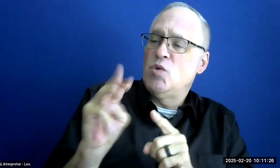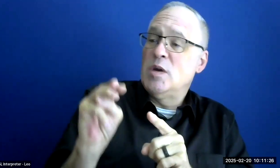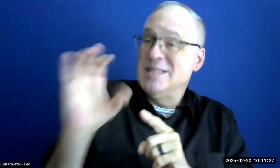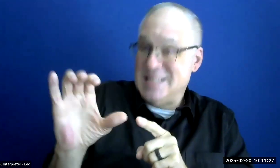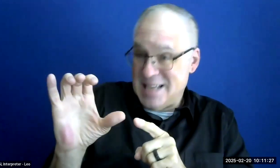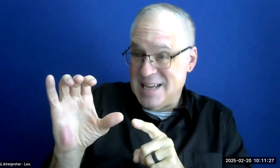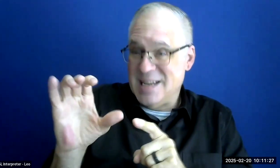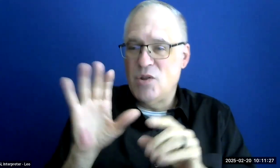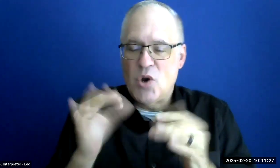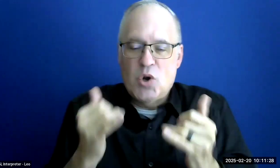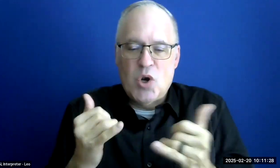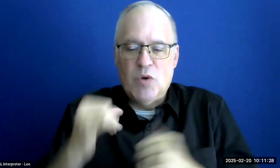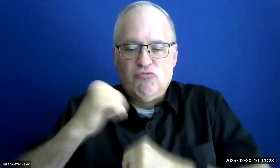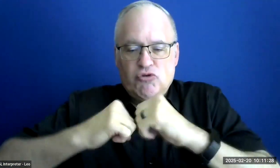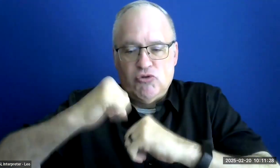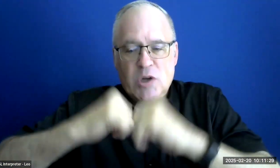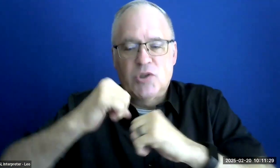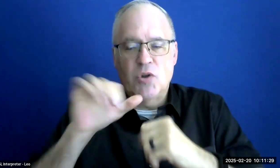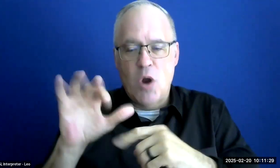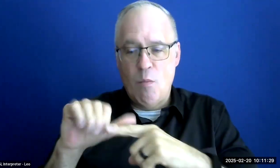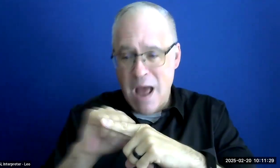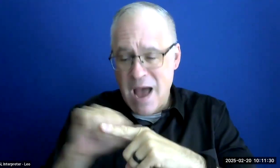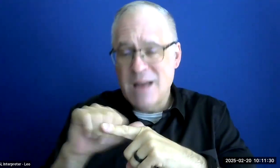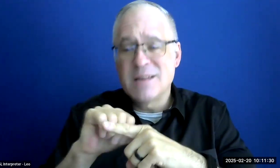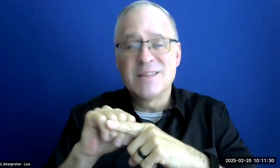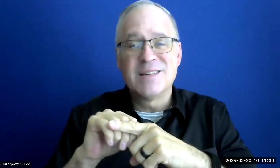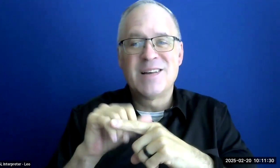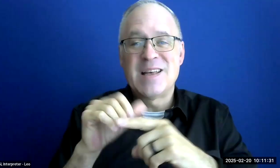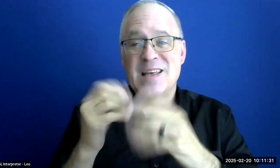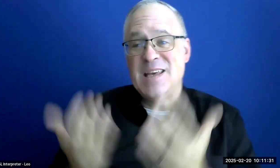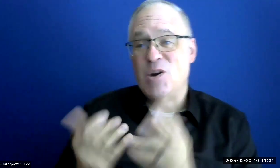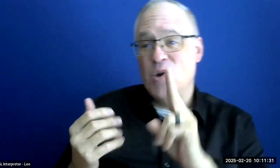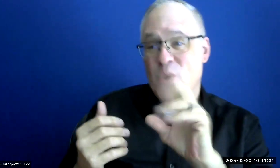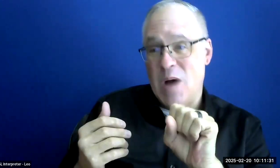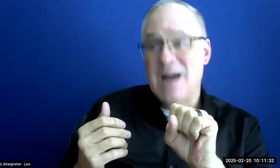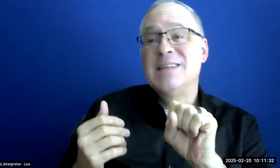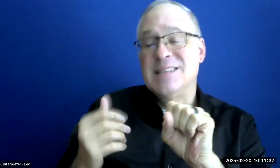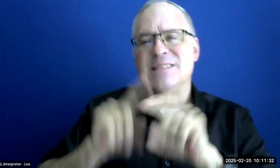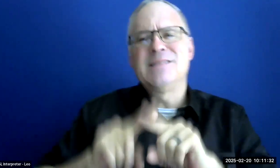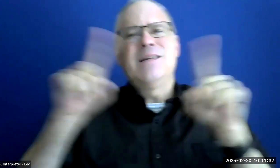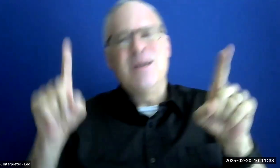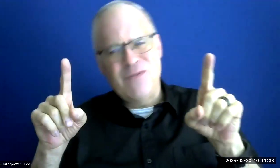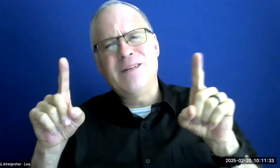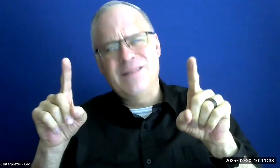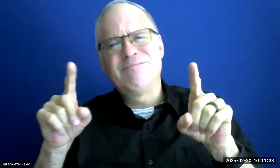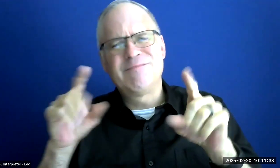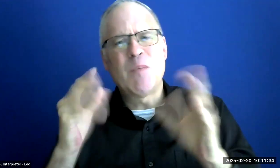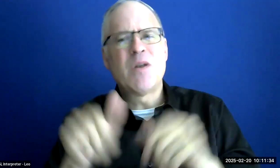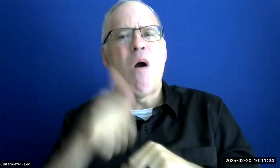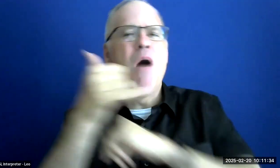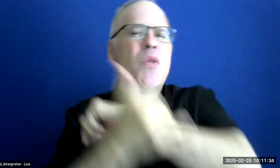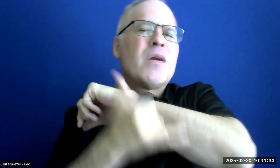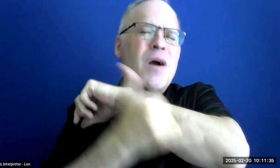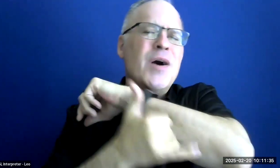and practices treat United Methodists in the United States versus United Methodists from other countries. I would suggest that